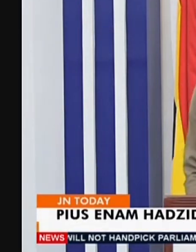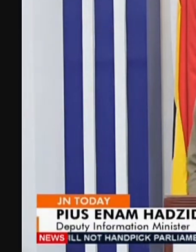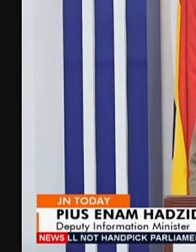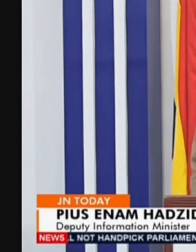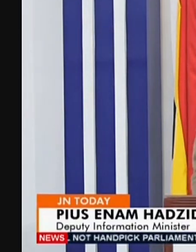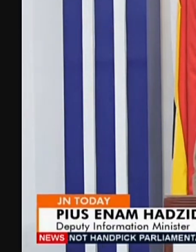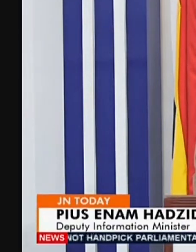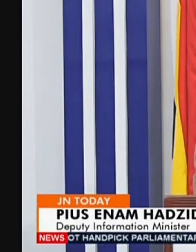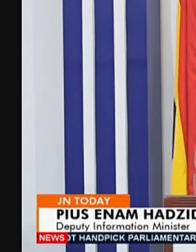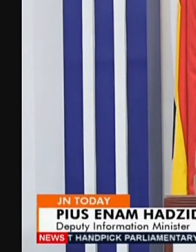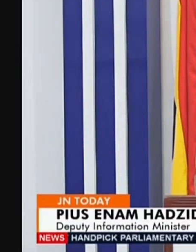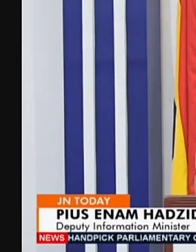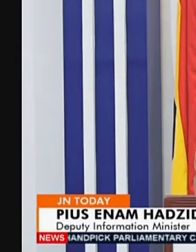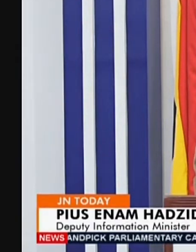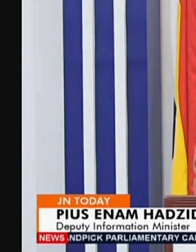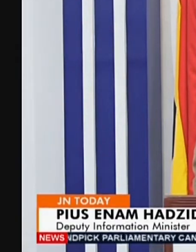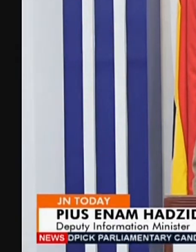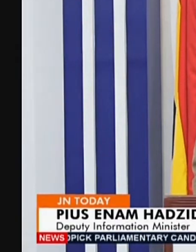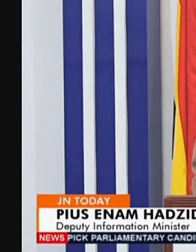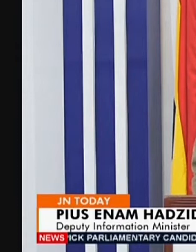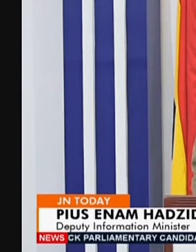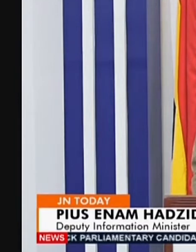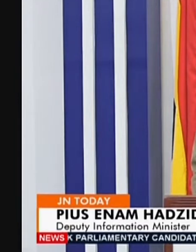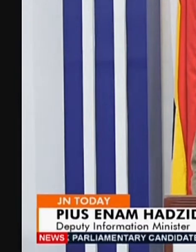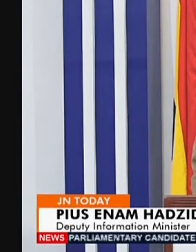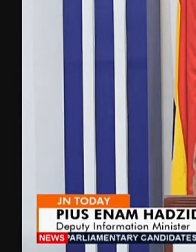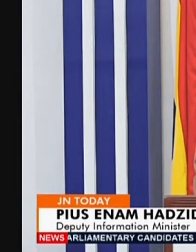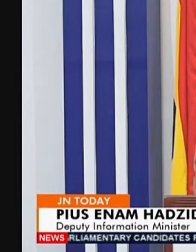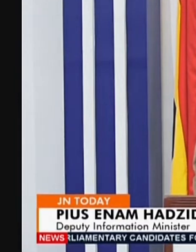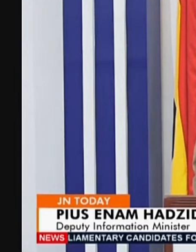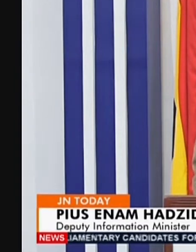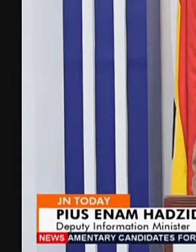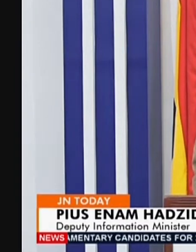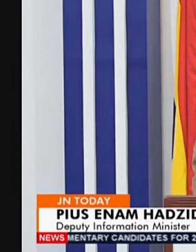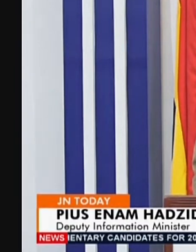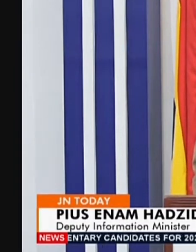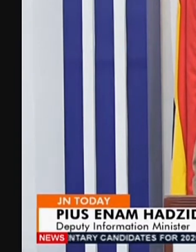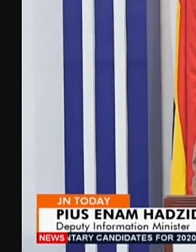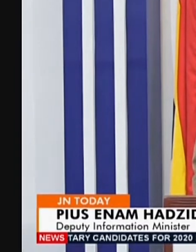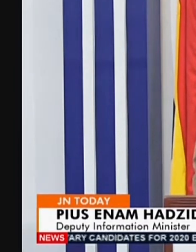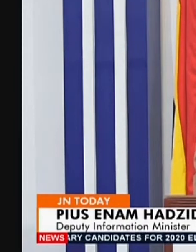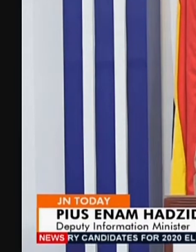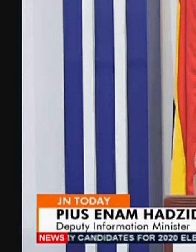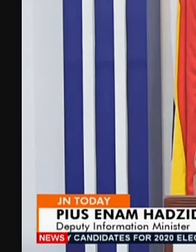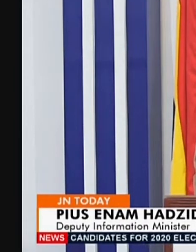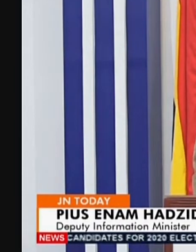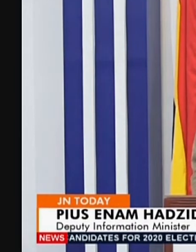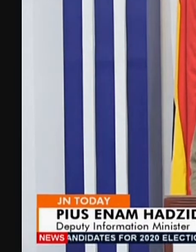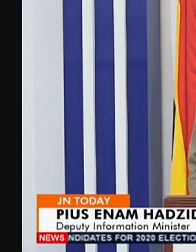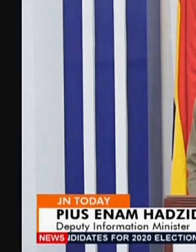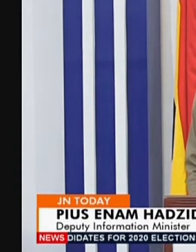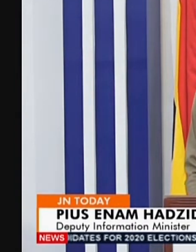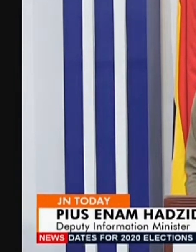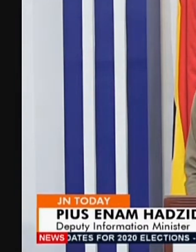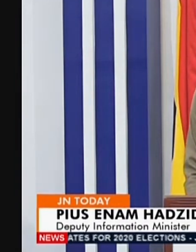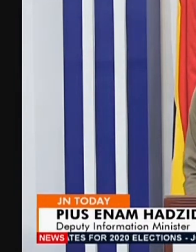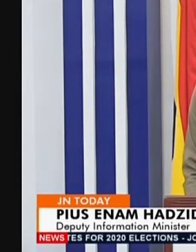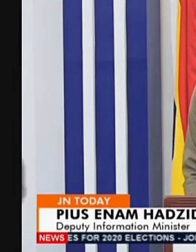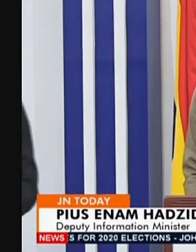the ones Mahama specifically listed, have accessed the IMF facility